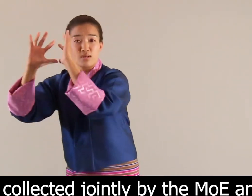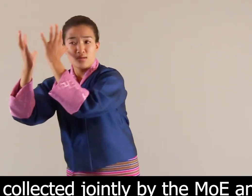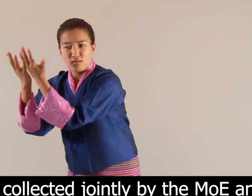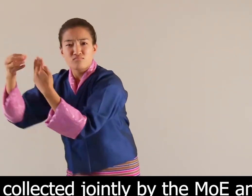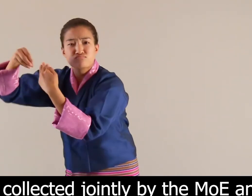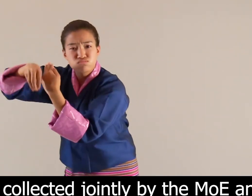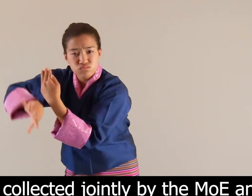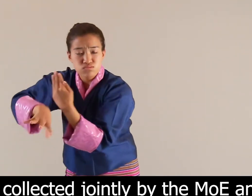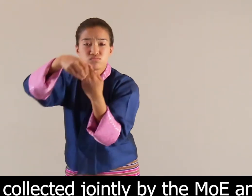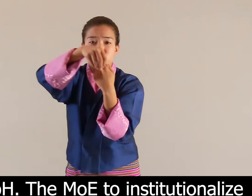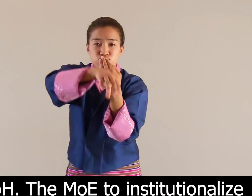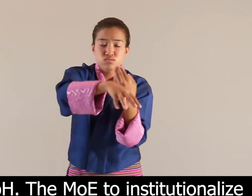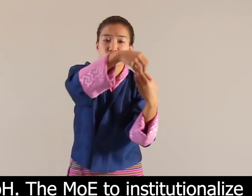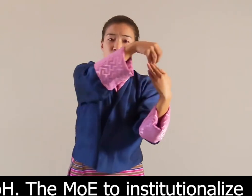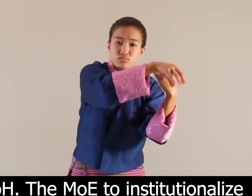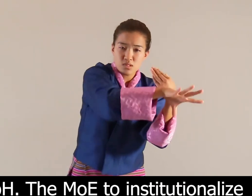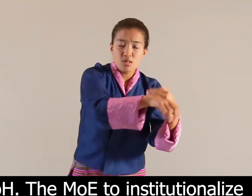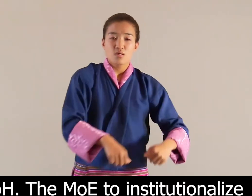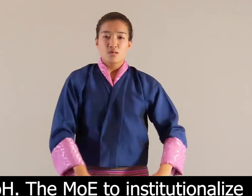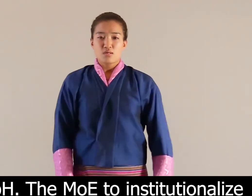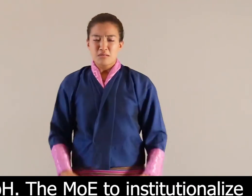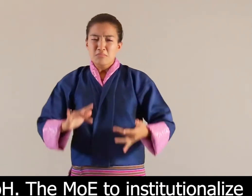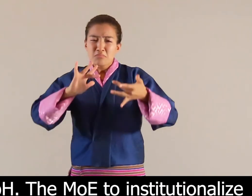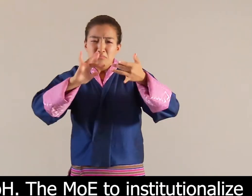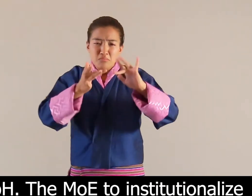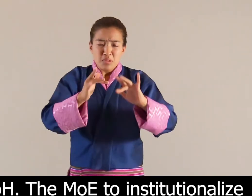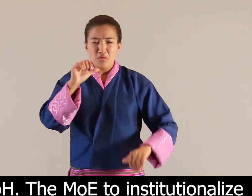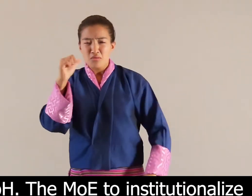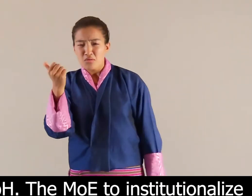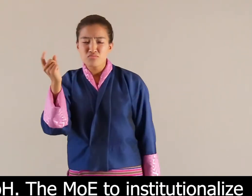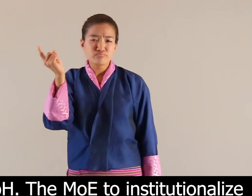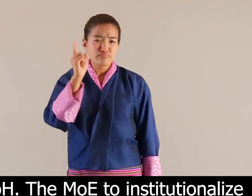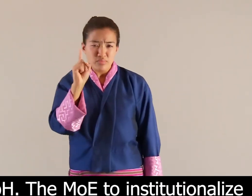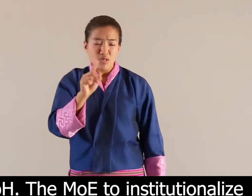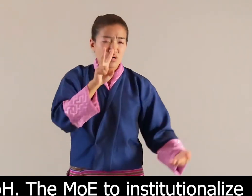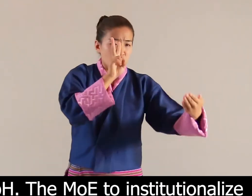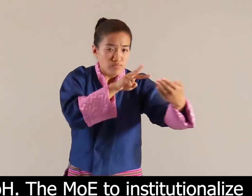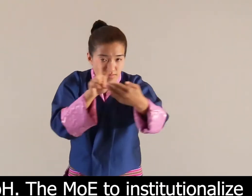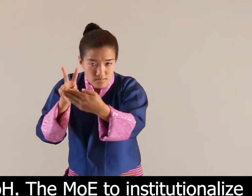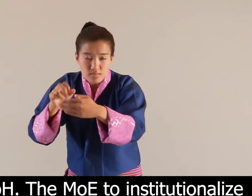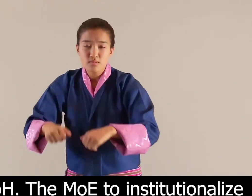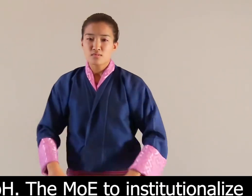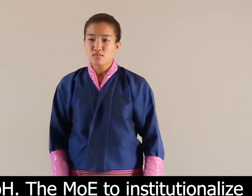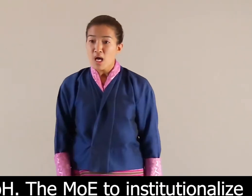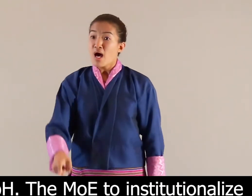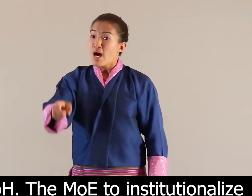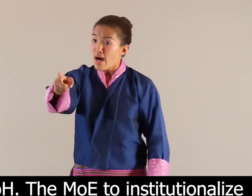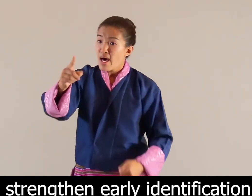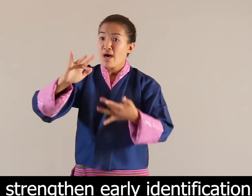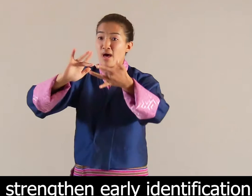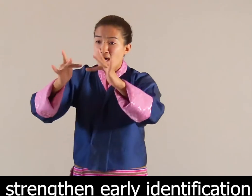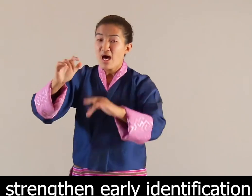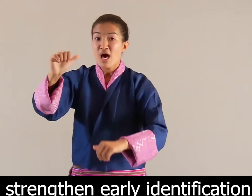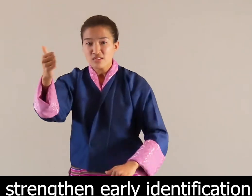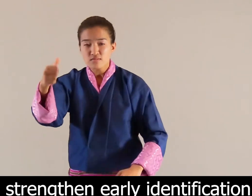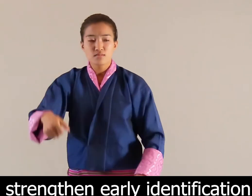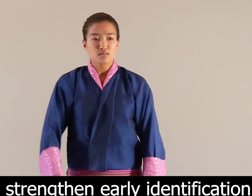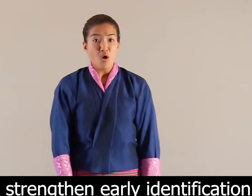and Ministry of Health. The Ministry of Education to institutionalize and strengthen